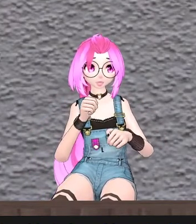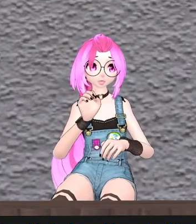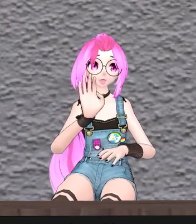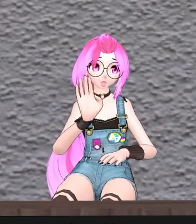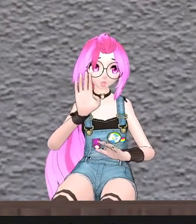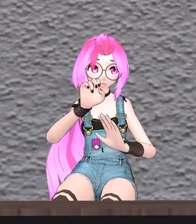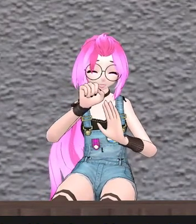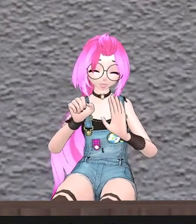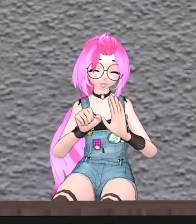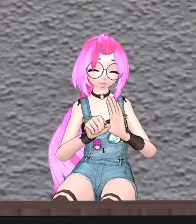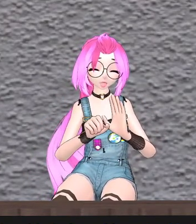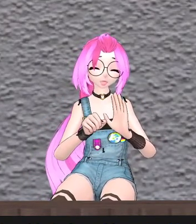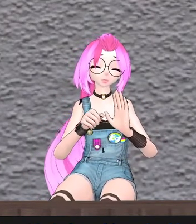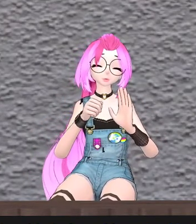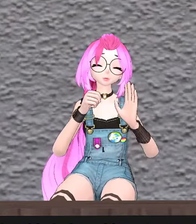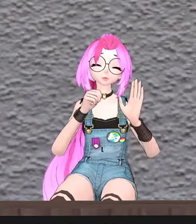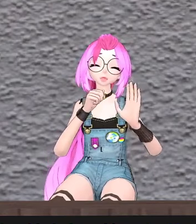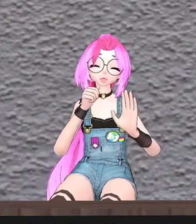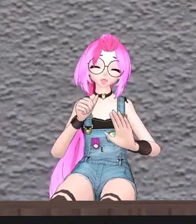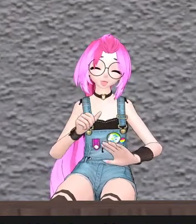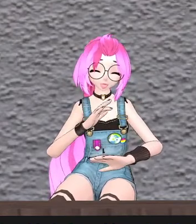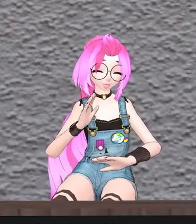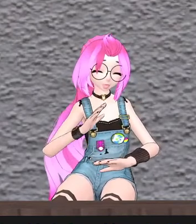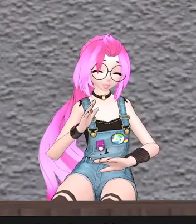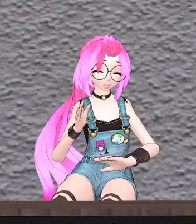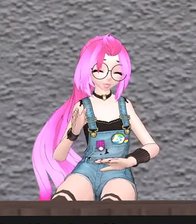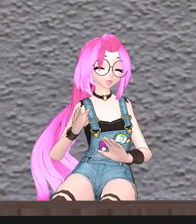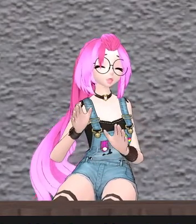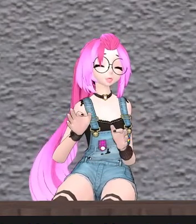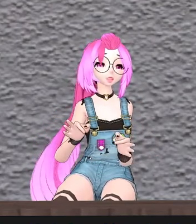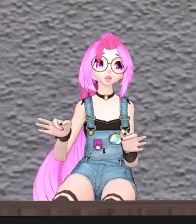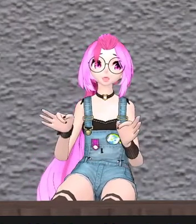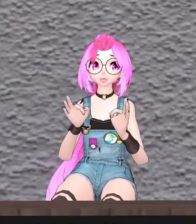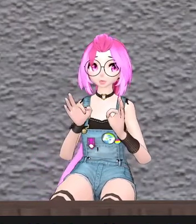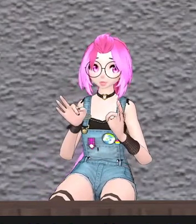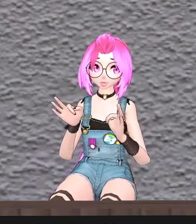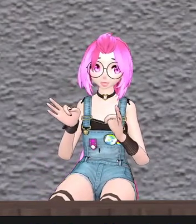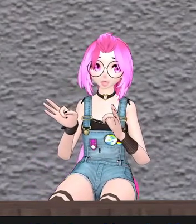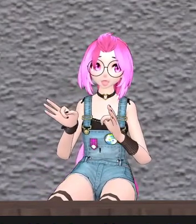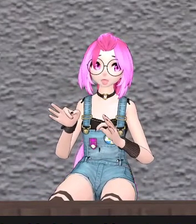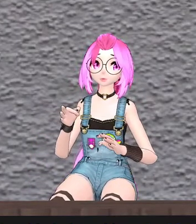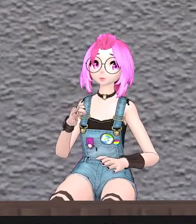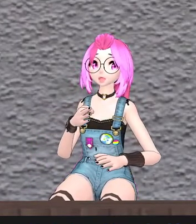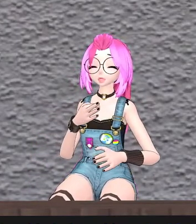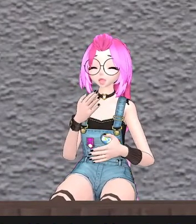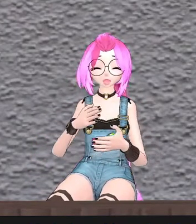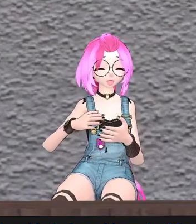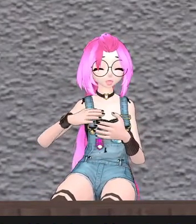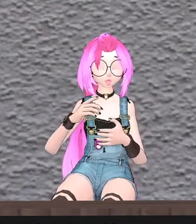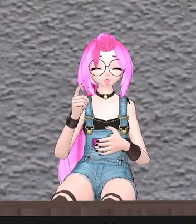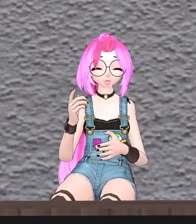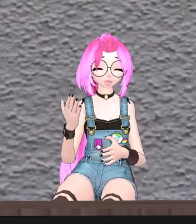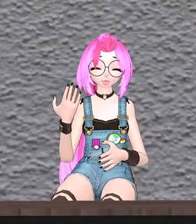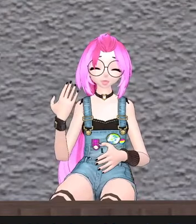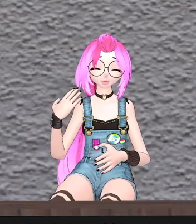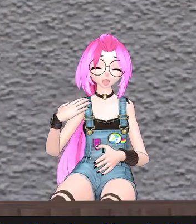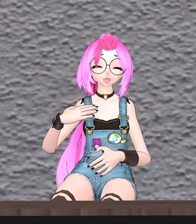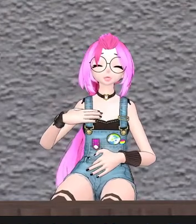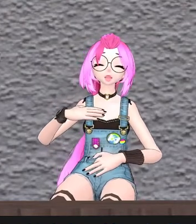make their own state signs, even though it's not official. Okay, so that's also important to know. I've had students tell me in the past,